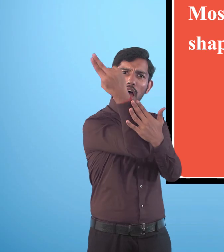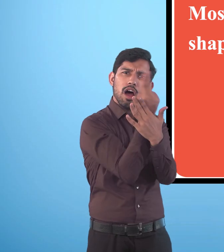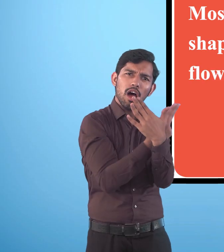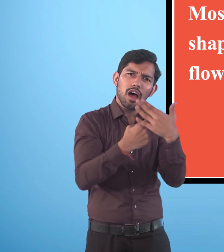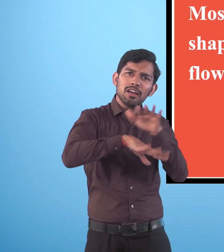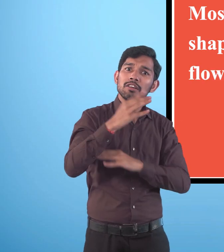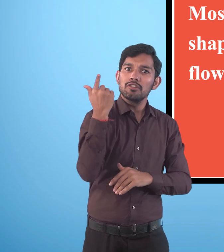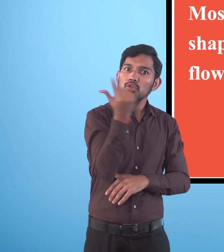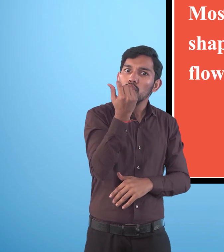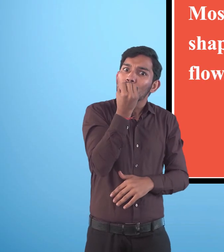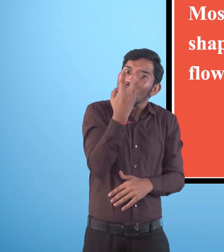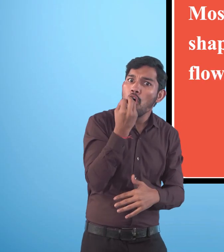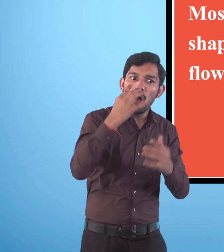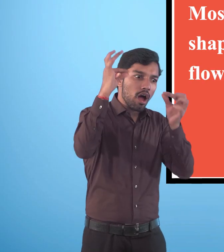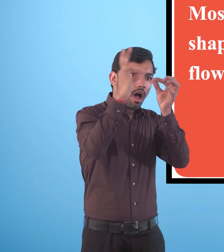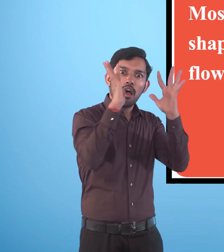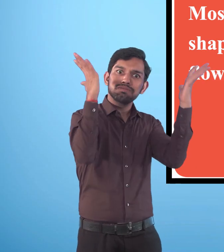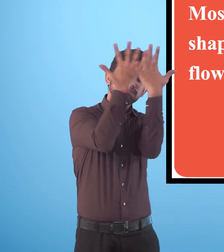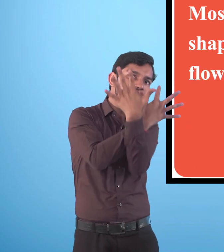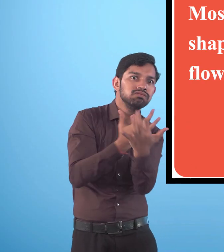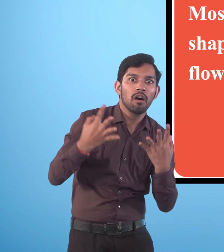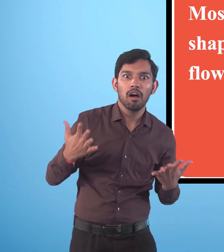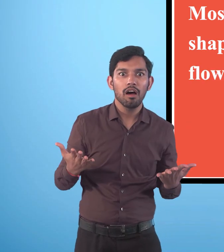The design of flowers is also used.